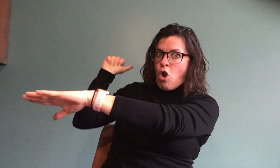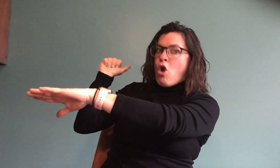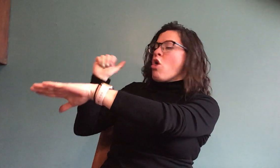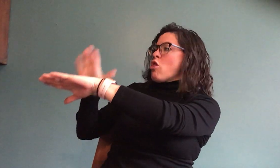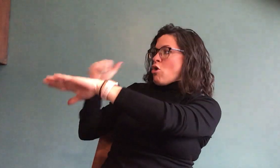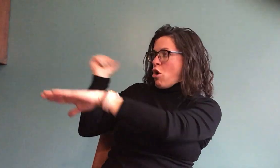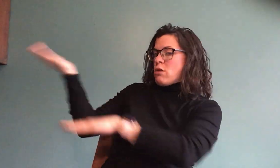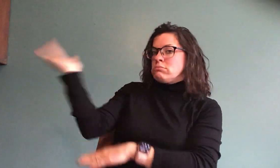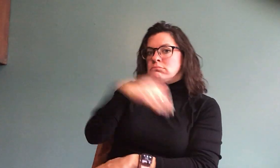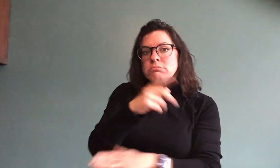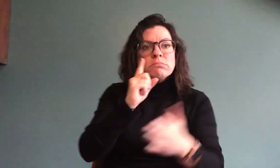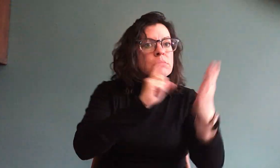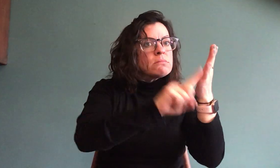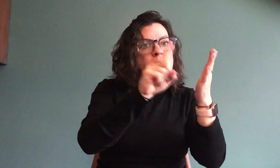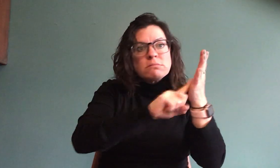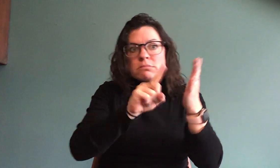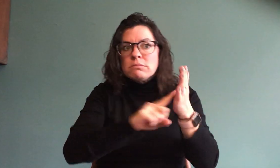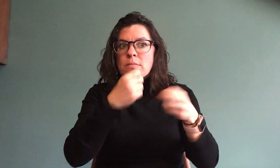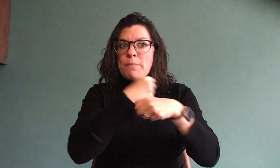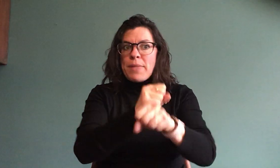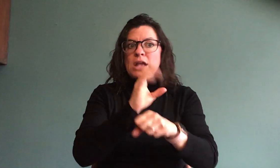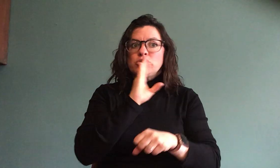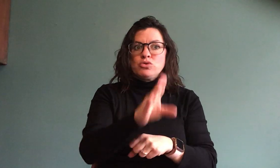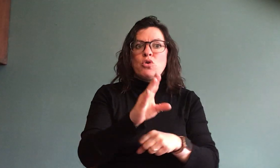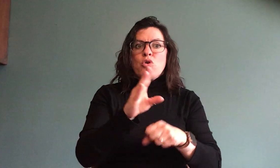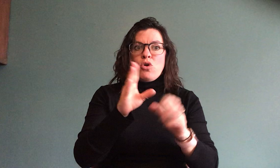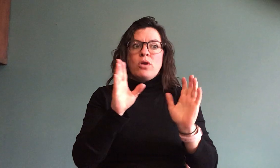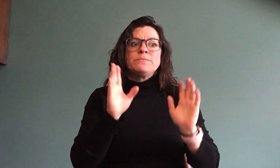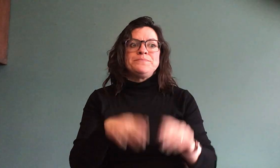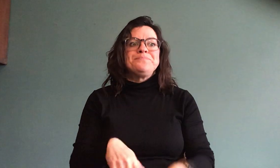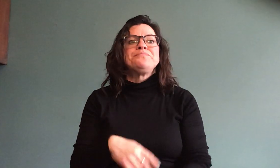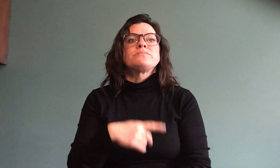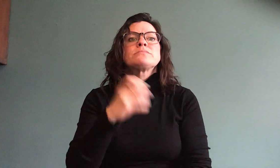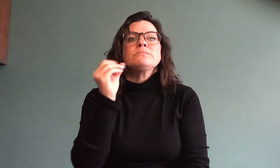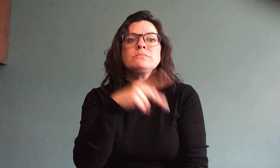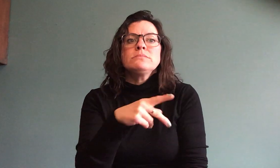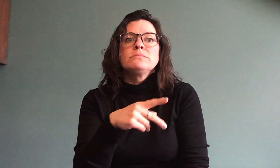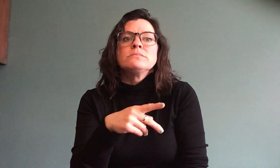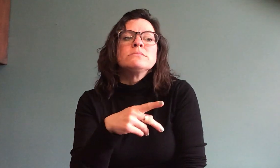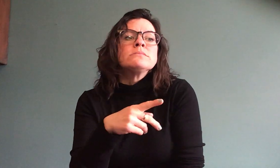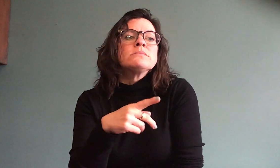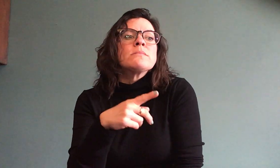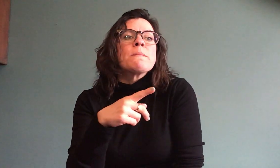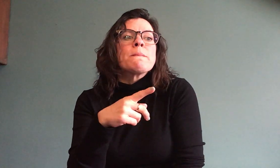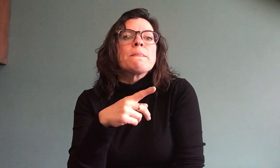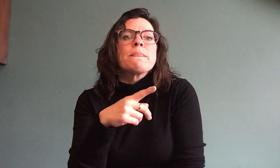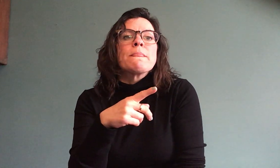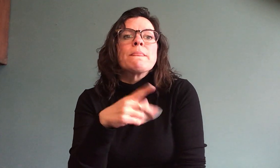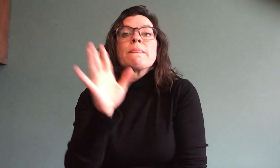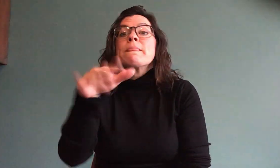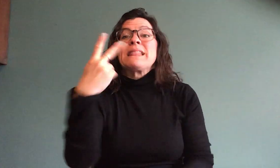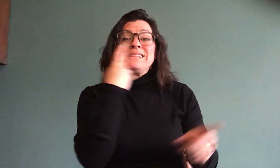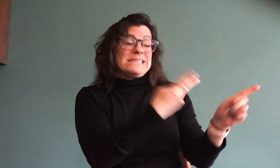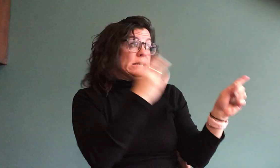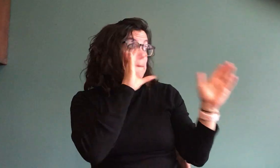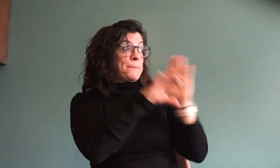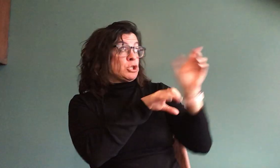No. Right. Because there's railings. This is what? There's